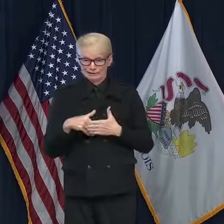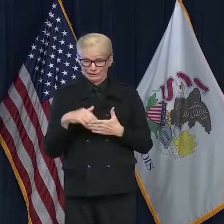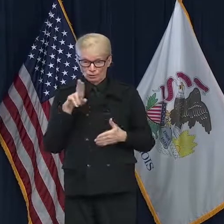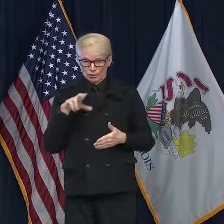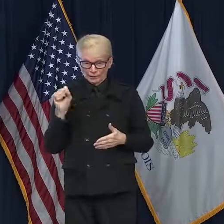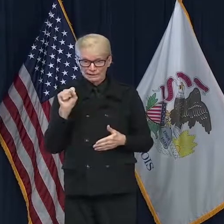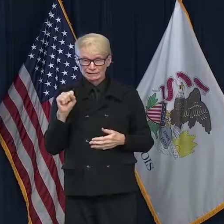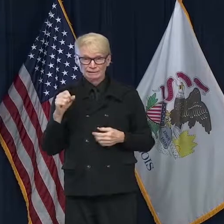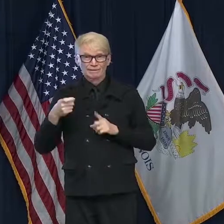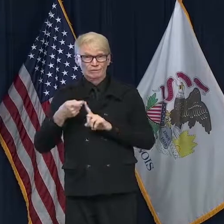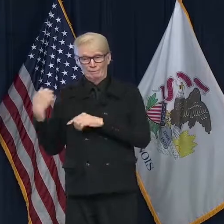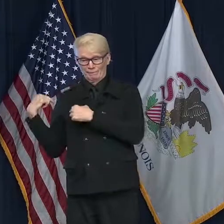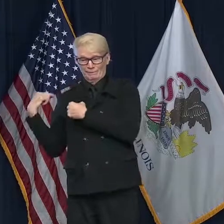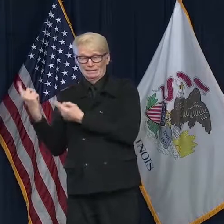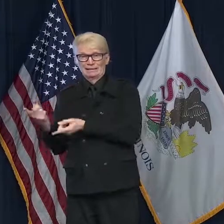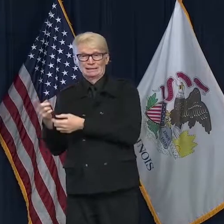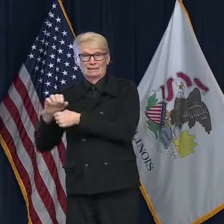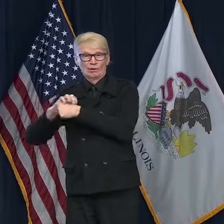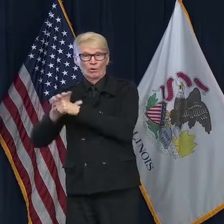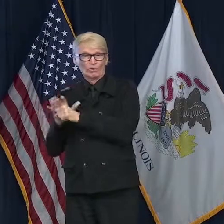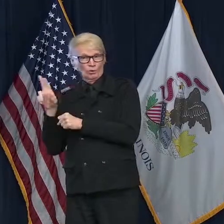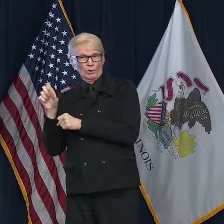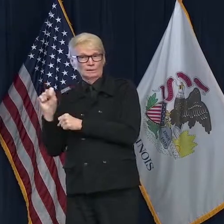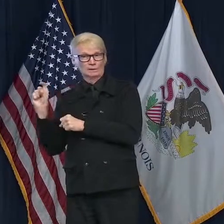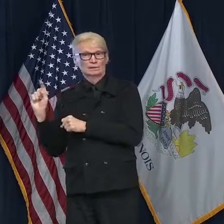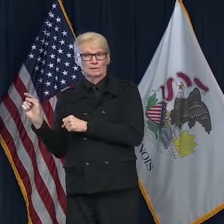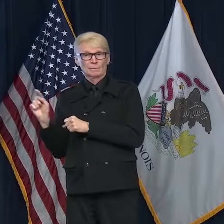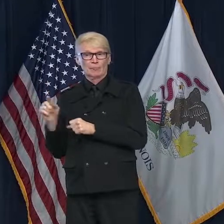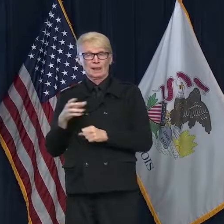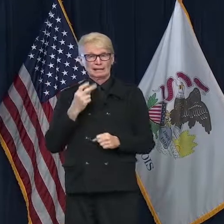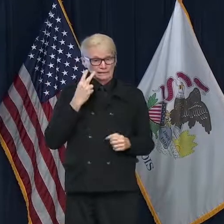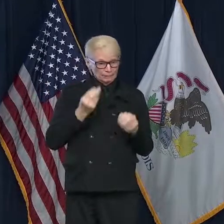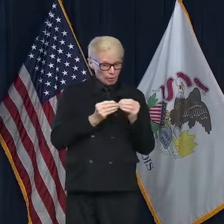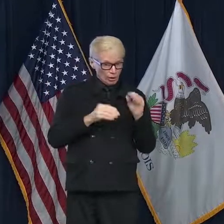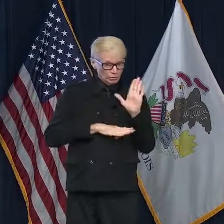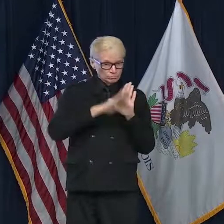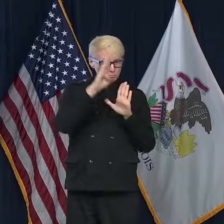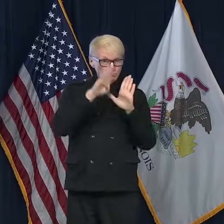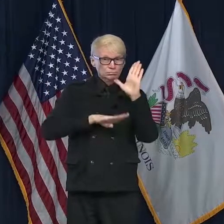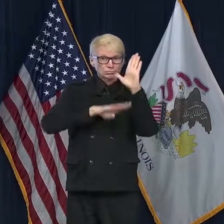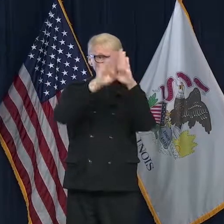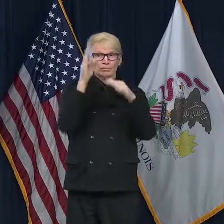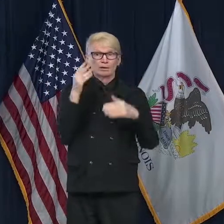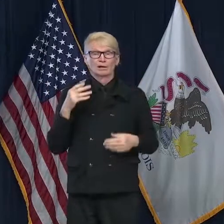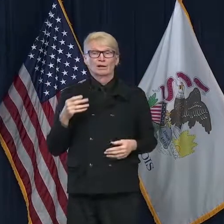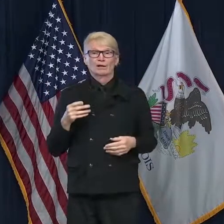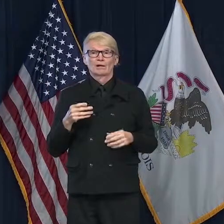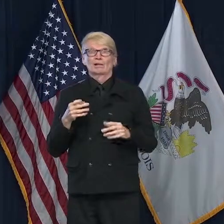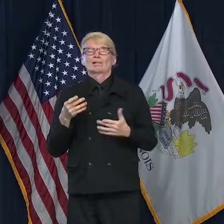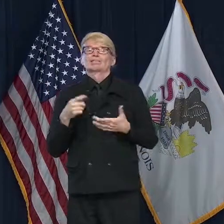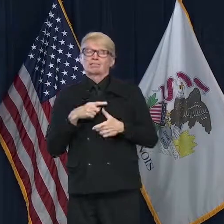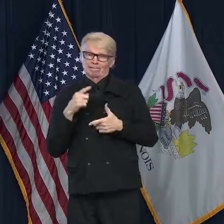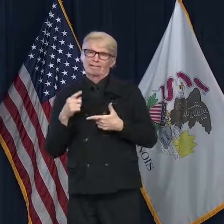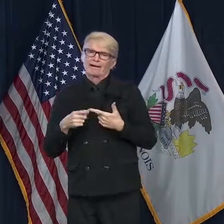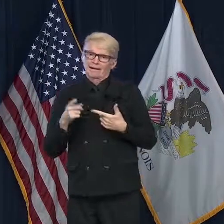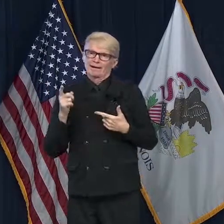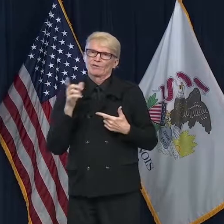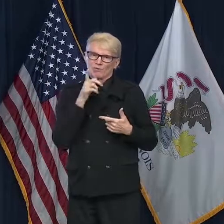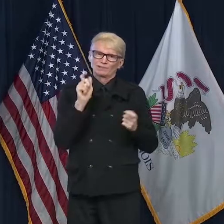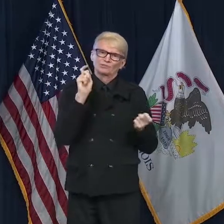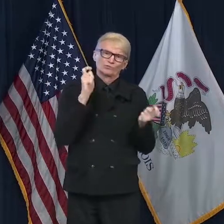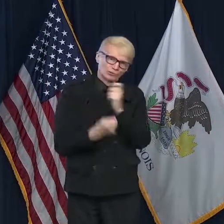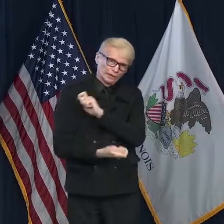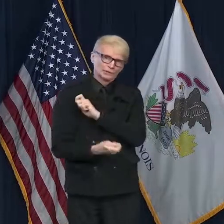States, and that caseloads are beginning to surge at rates that we haven't seen before, then obviously we'll be moving into